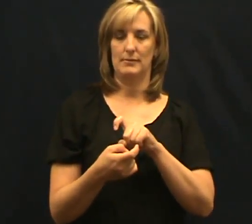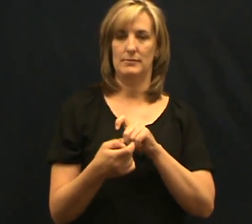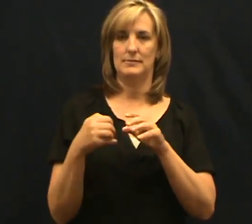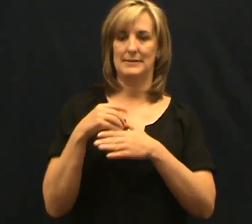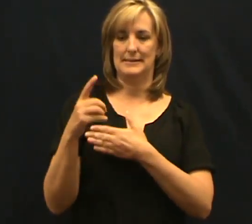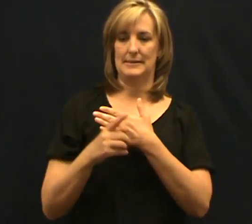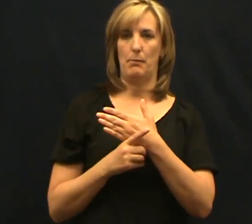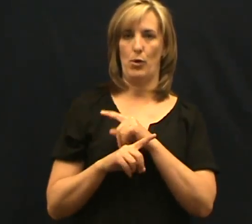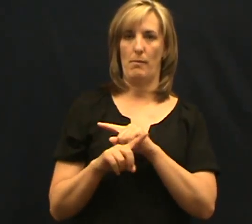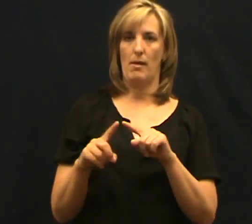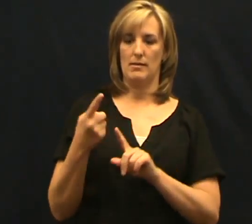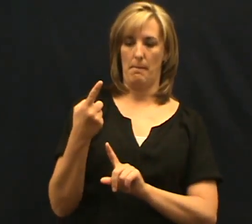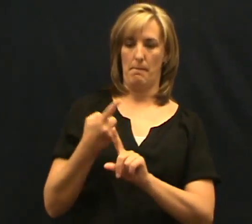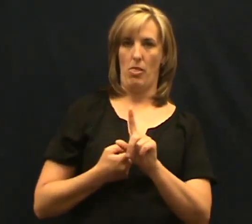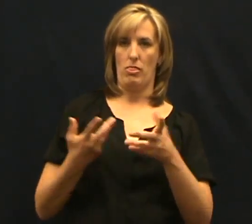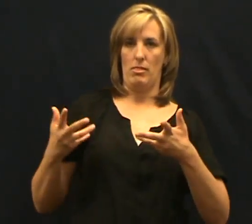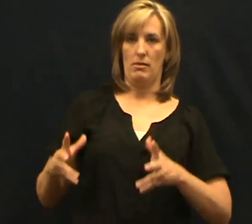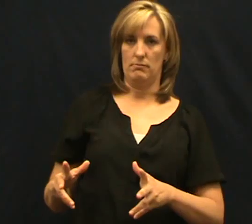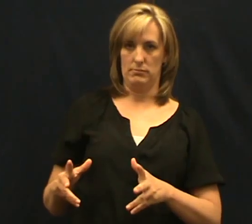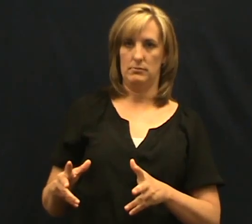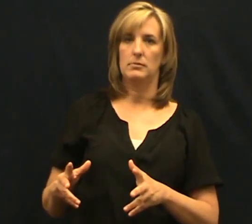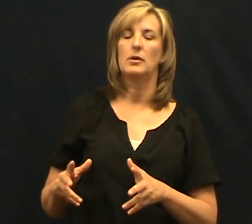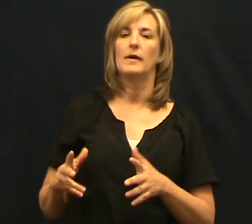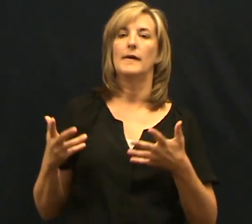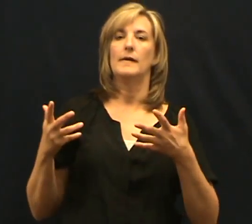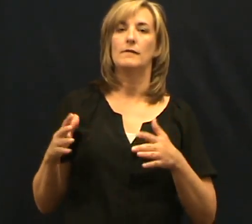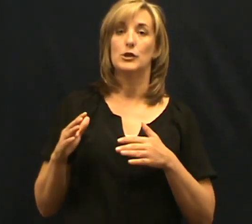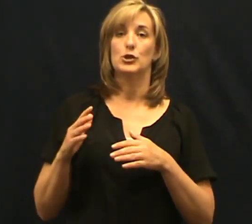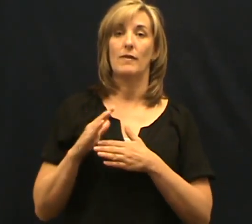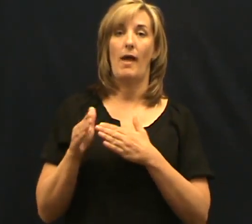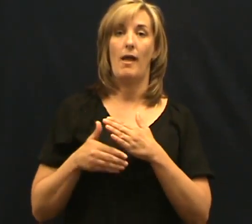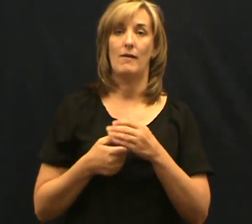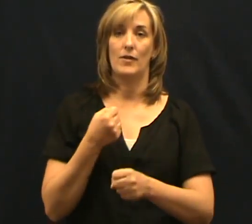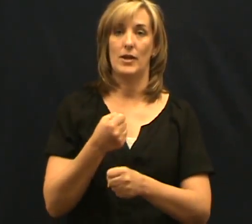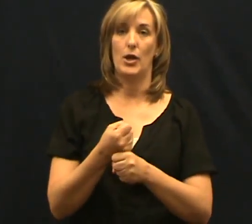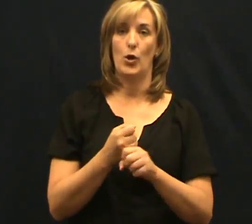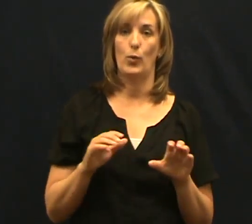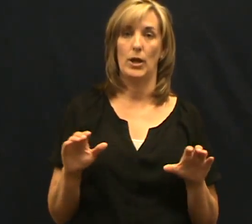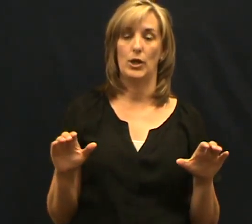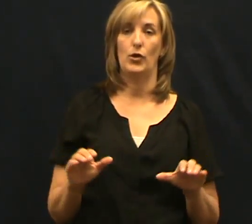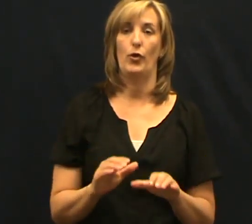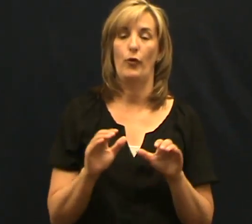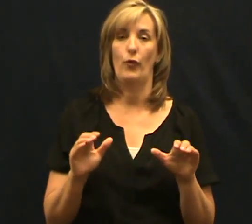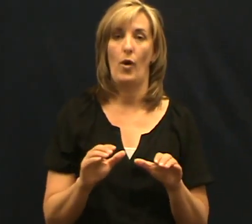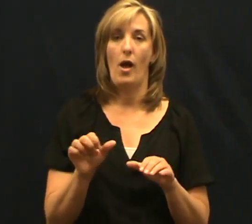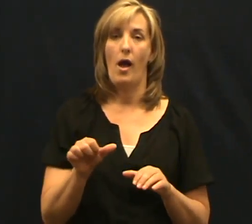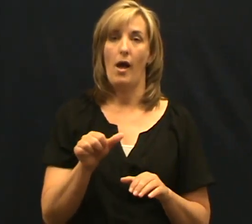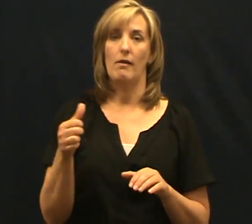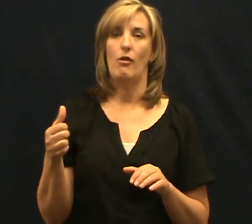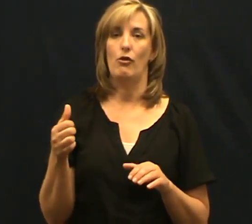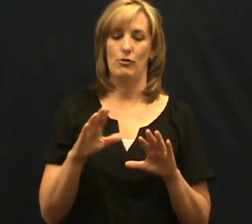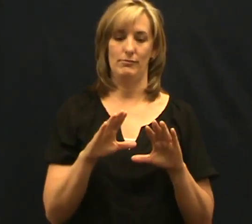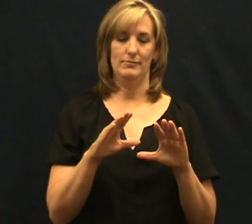month end. But then when we're done with all of that at the end of the year, we do another set of entries that are called closing